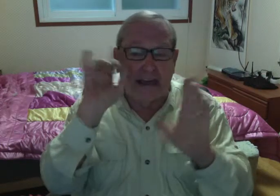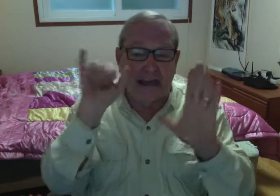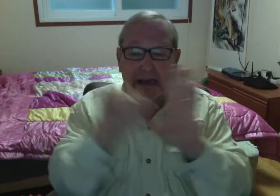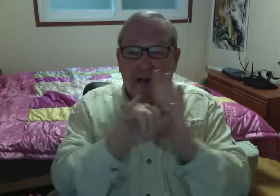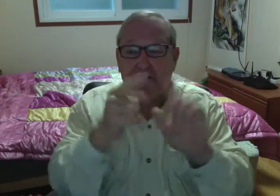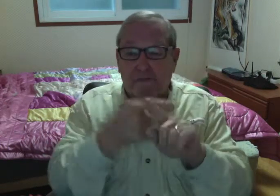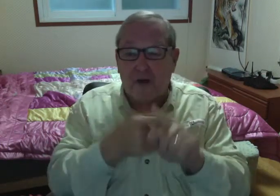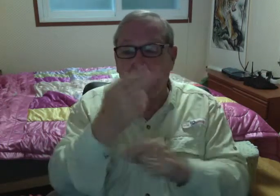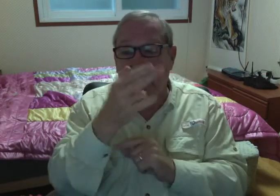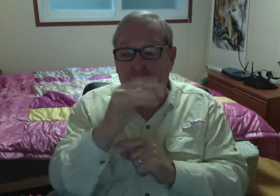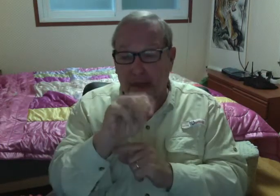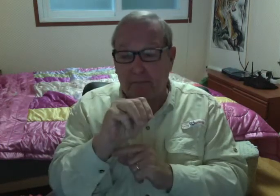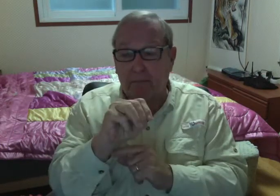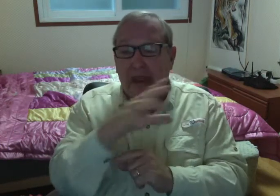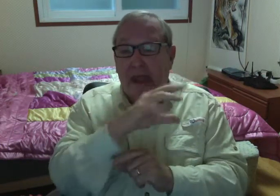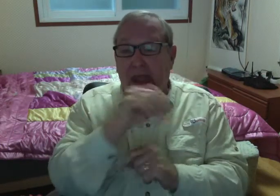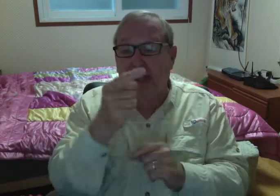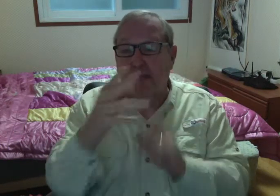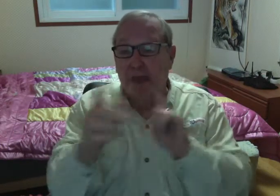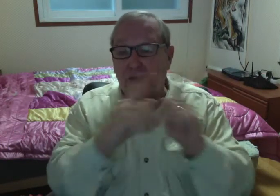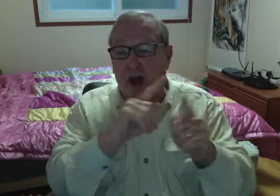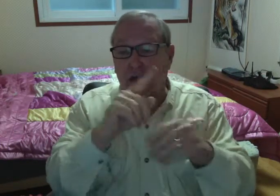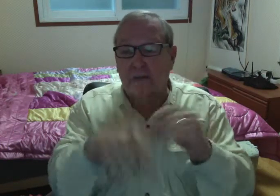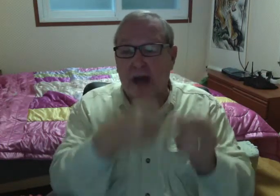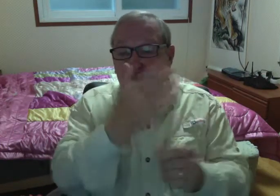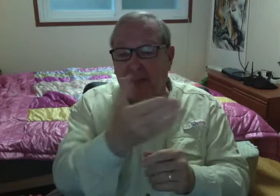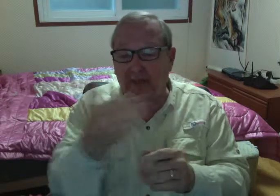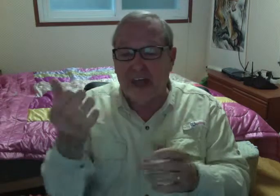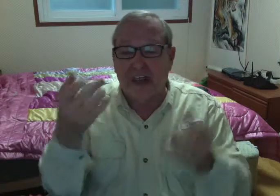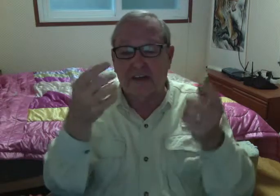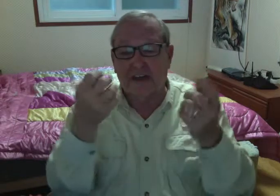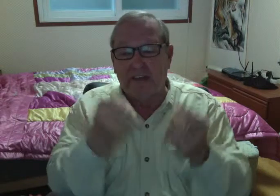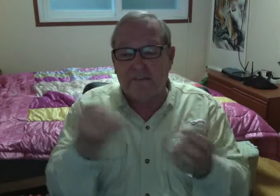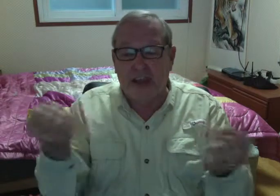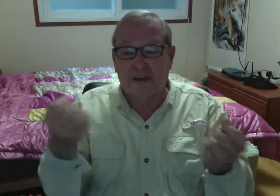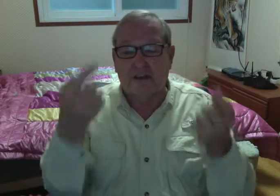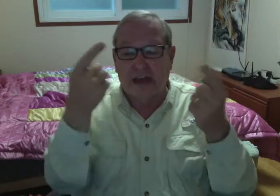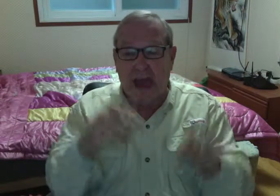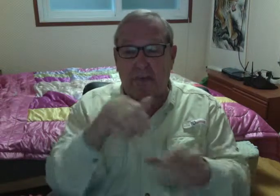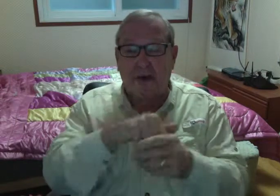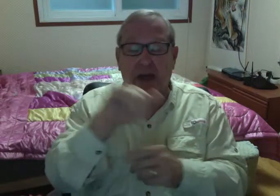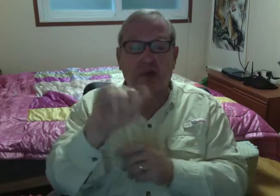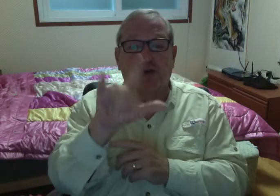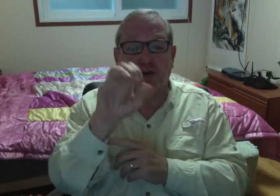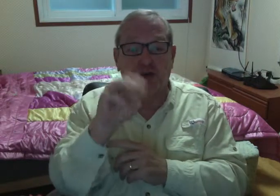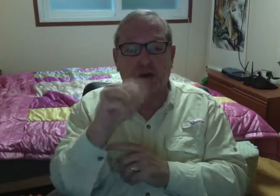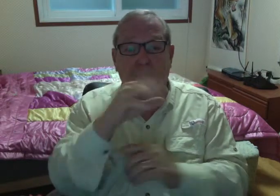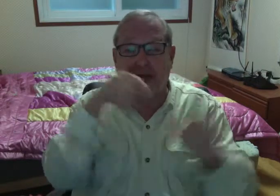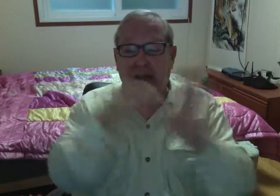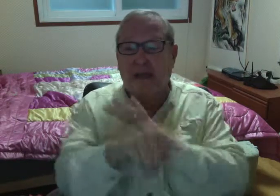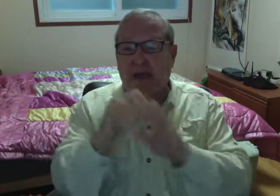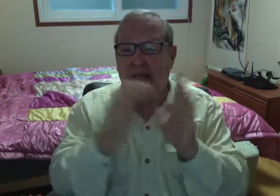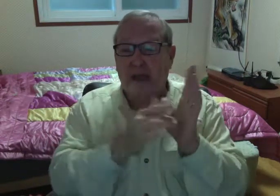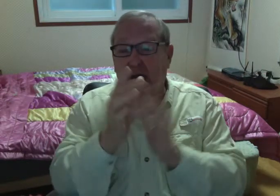the events that happened in Jerusalem and the killing of Jesus Christ. They